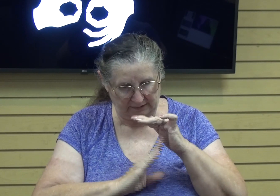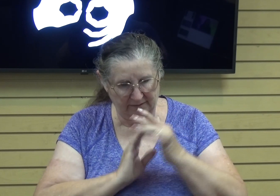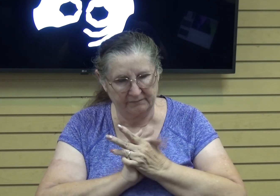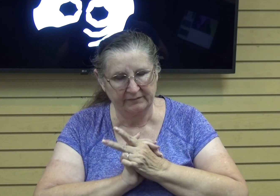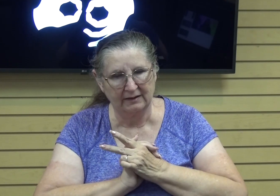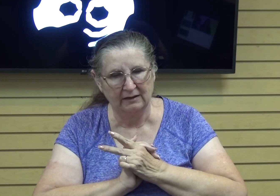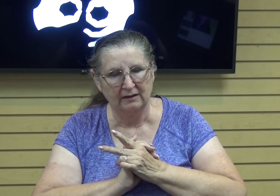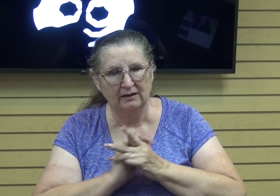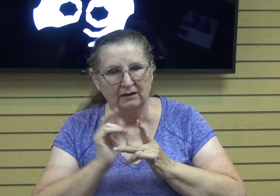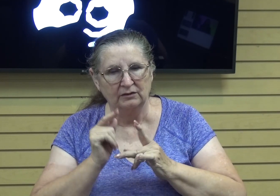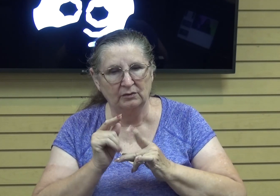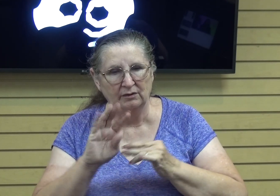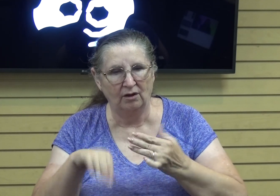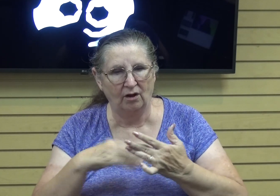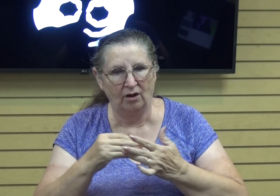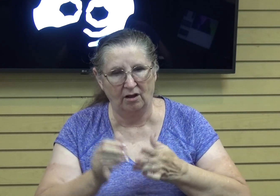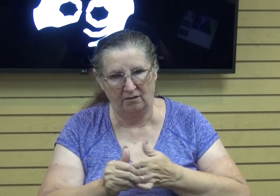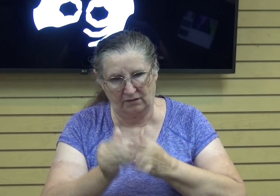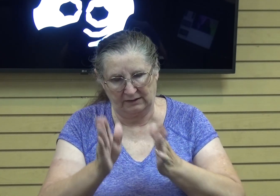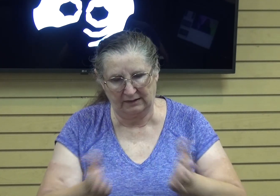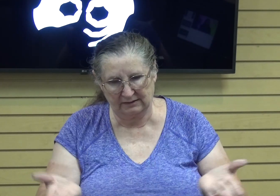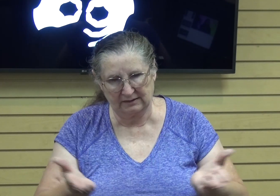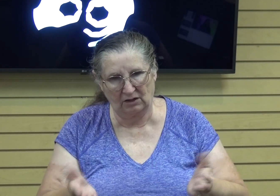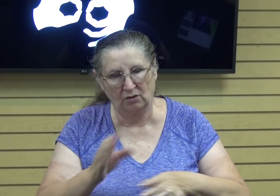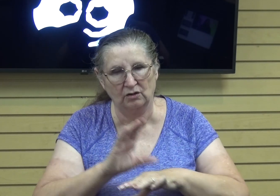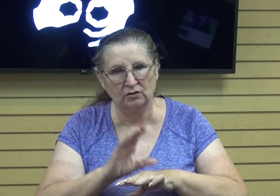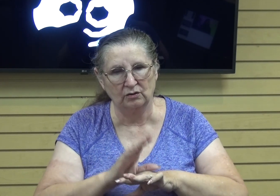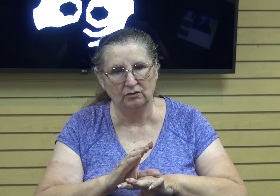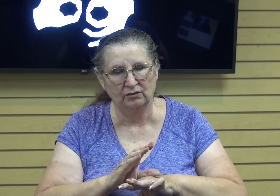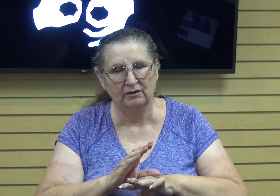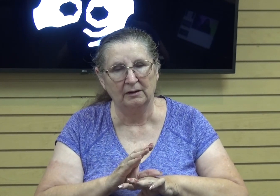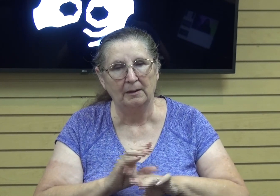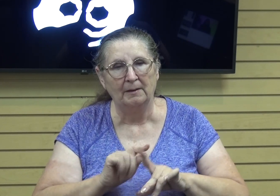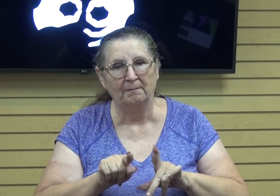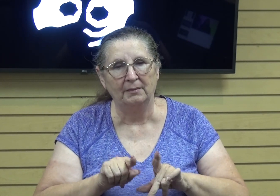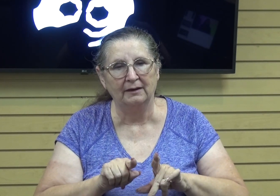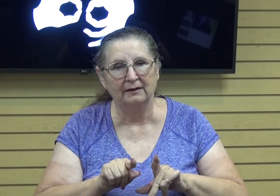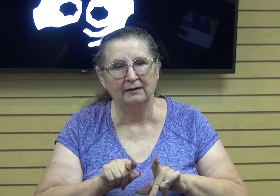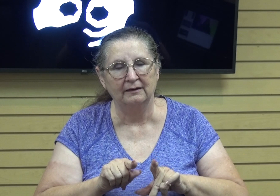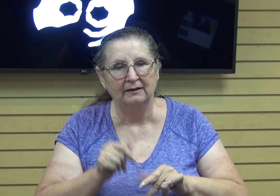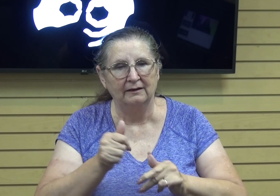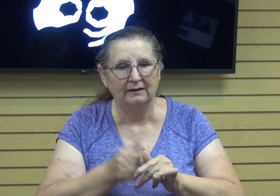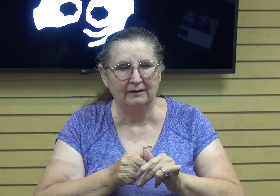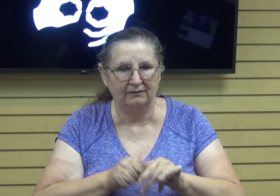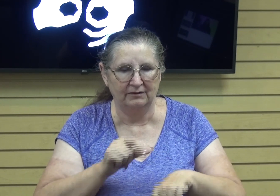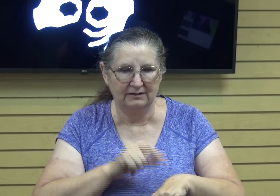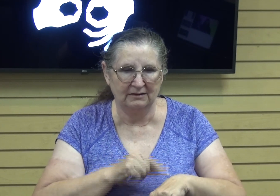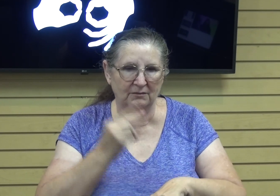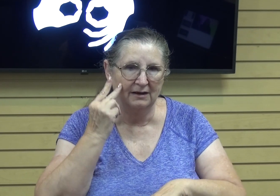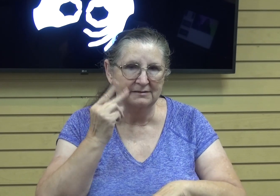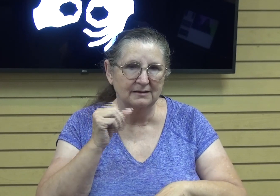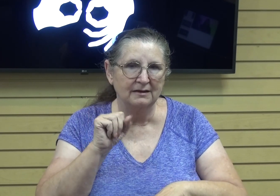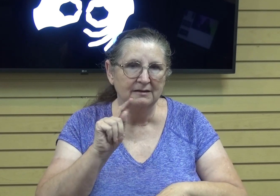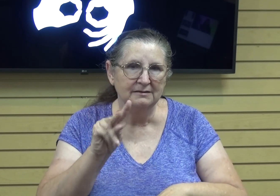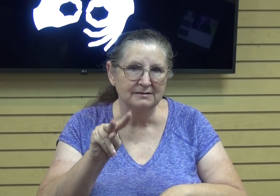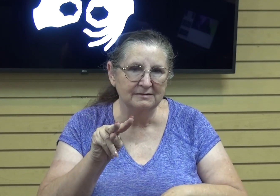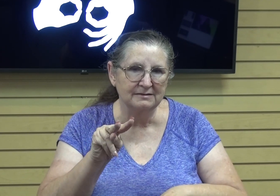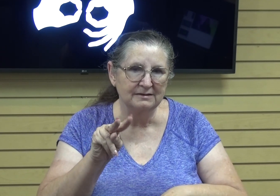towards all the leaders here in church, but every time that I see Steve available for